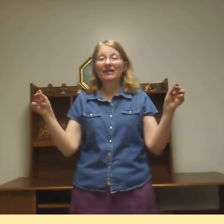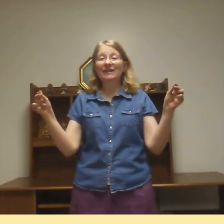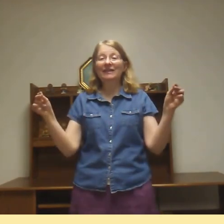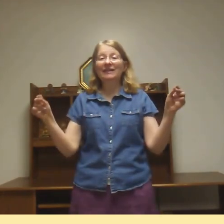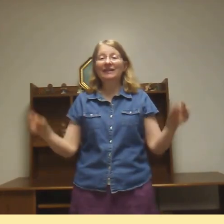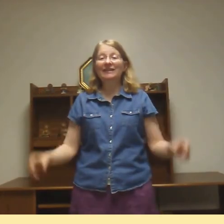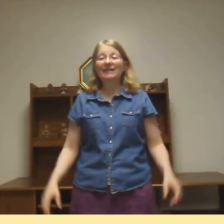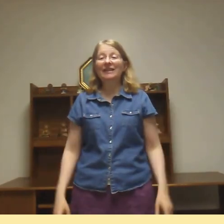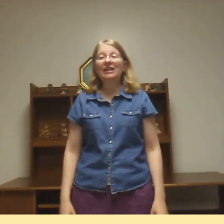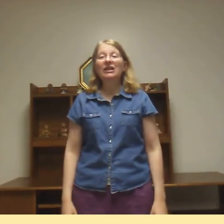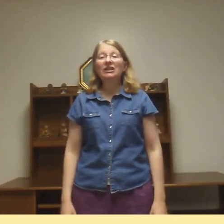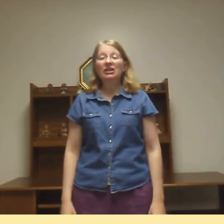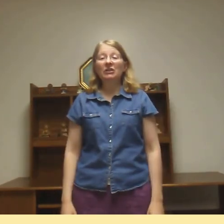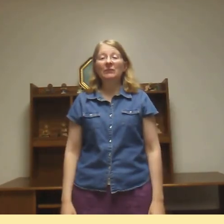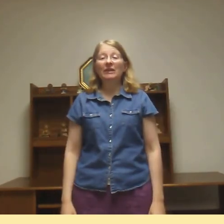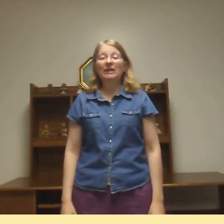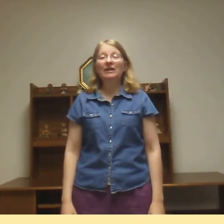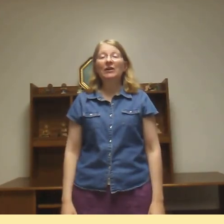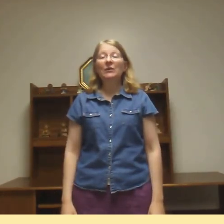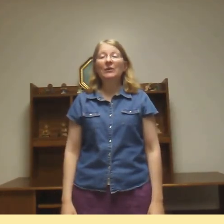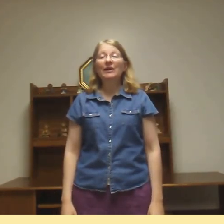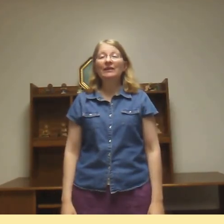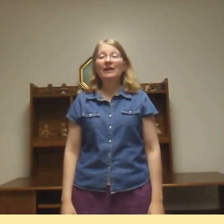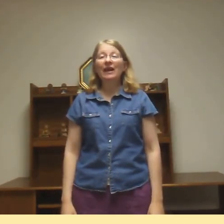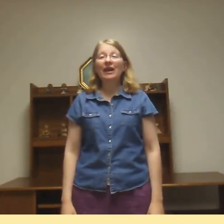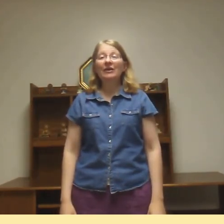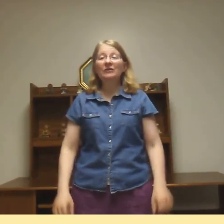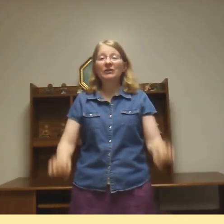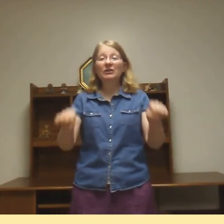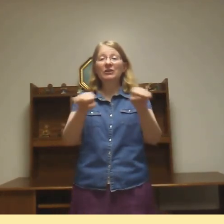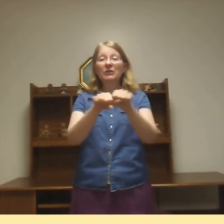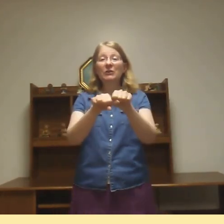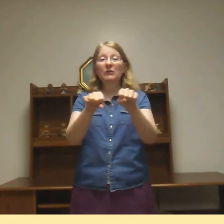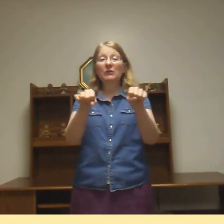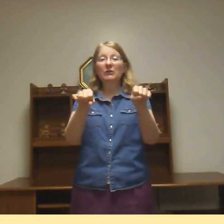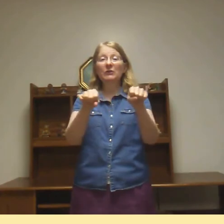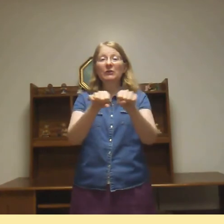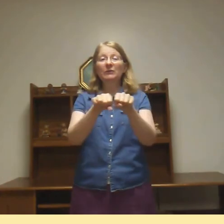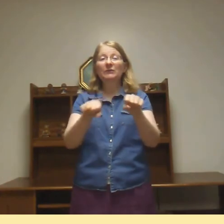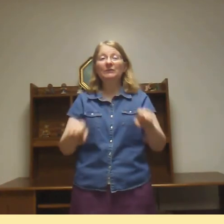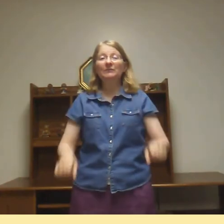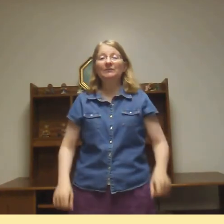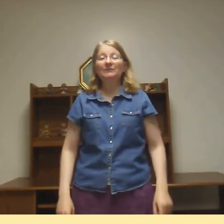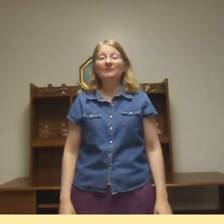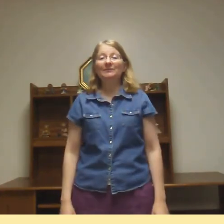his fiddling stick, she'll be without her